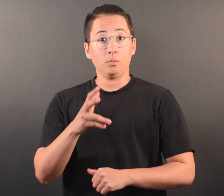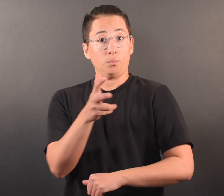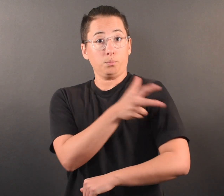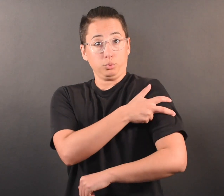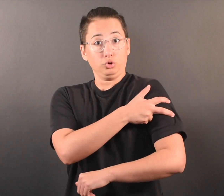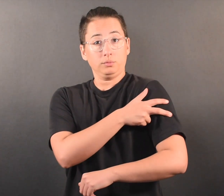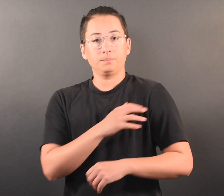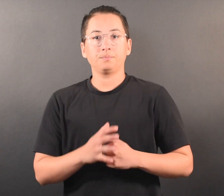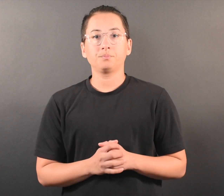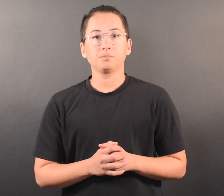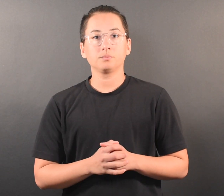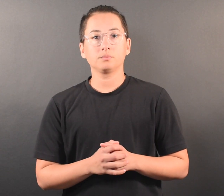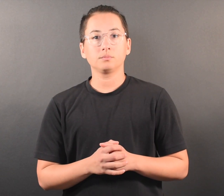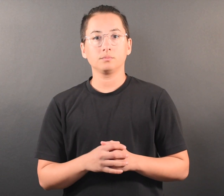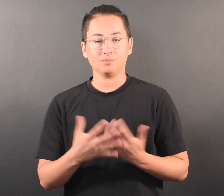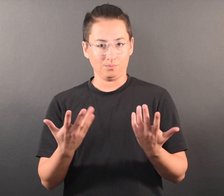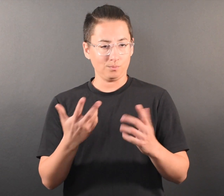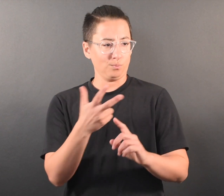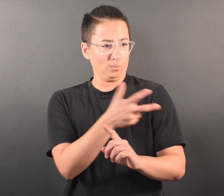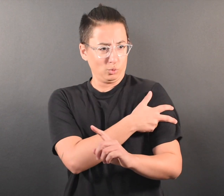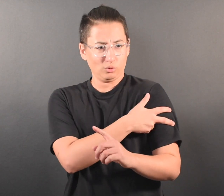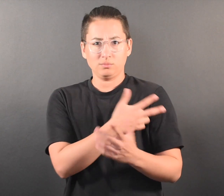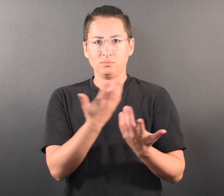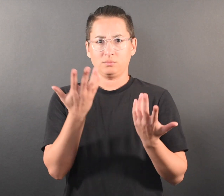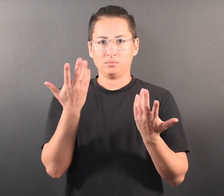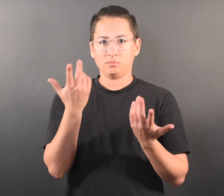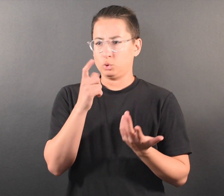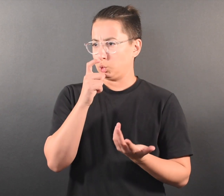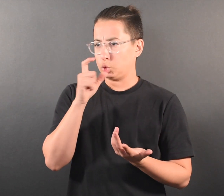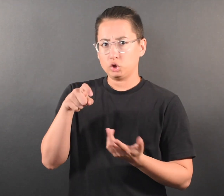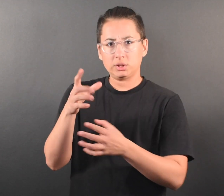Who should get a booster and what to get?